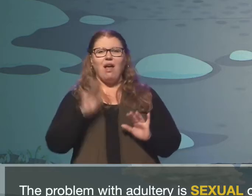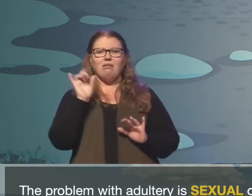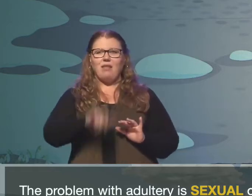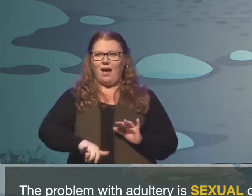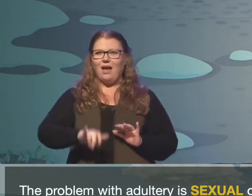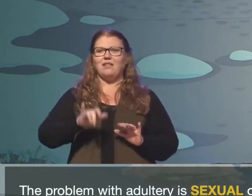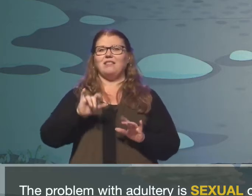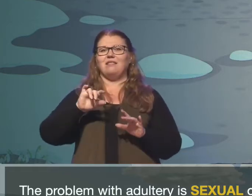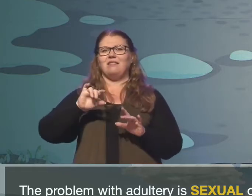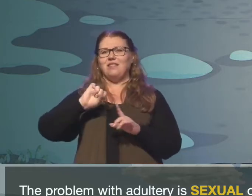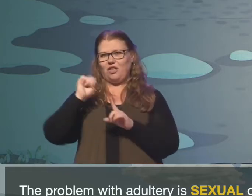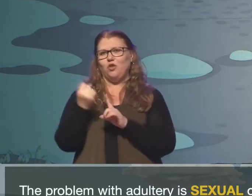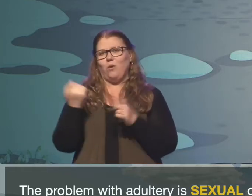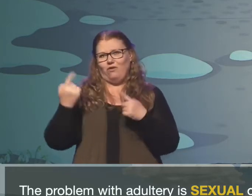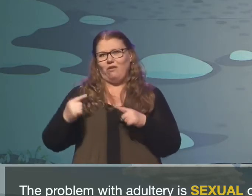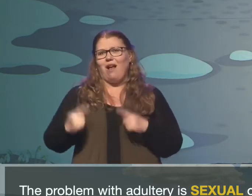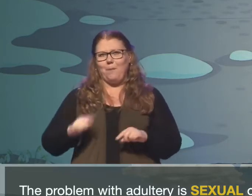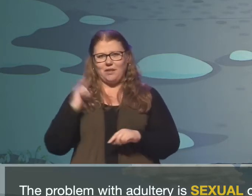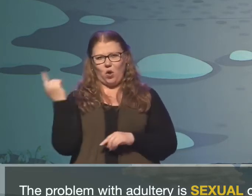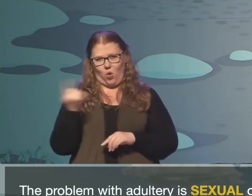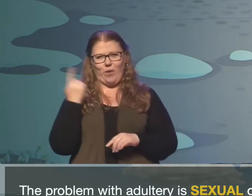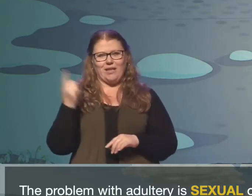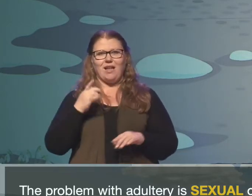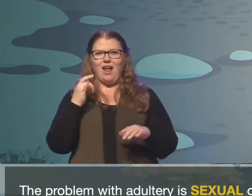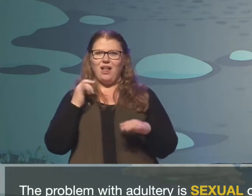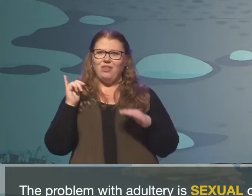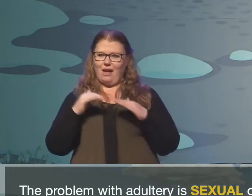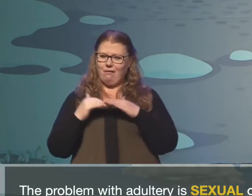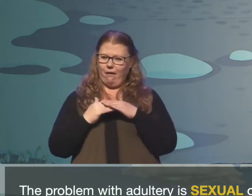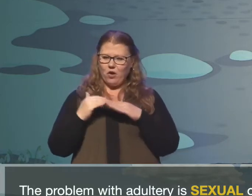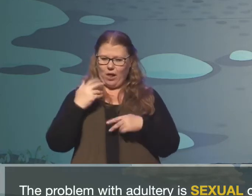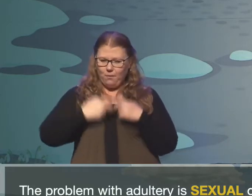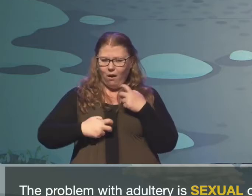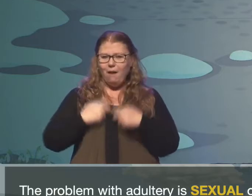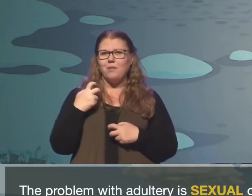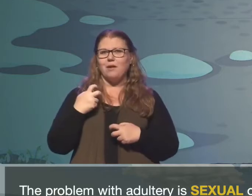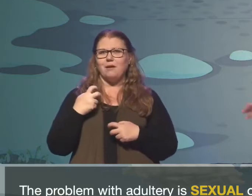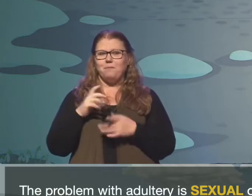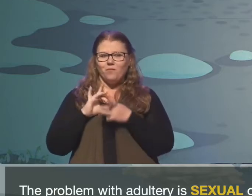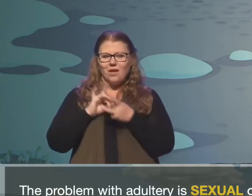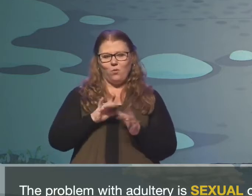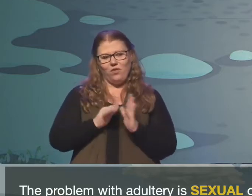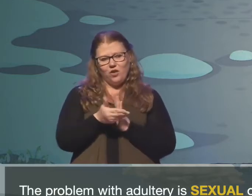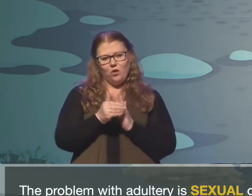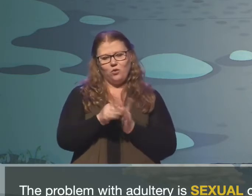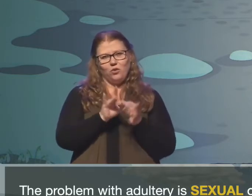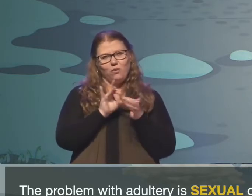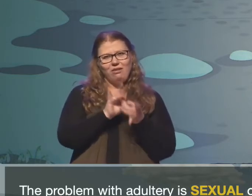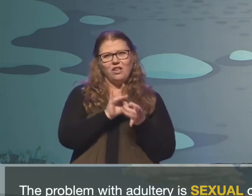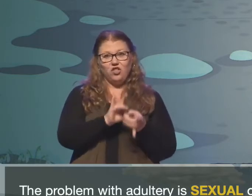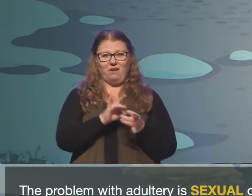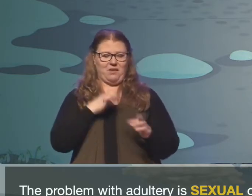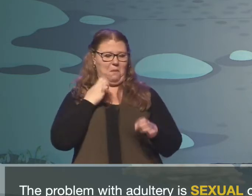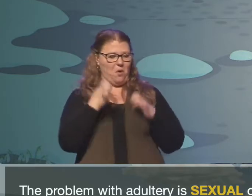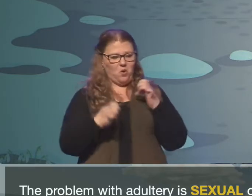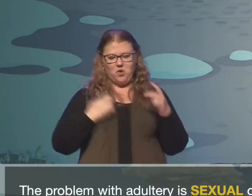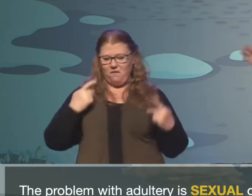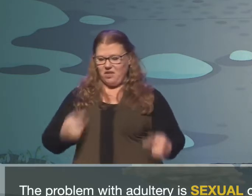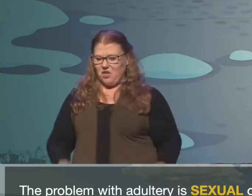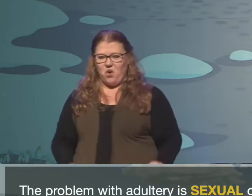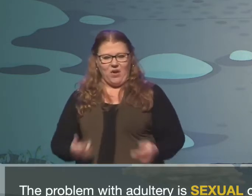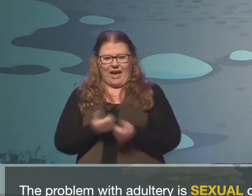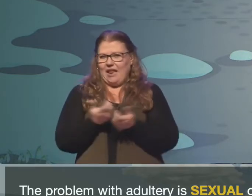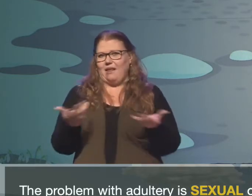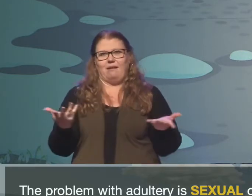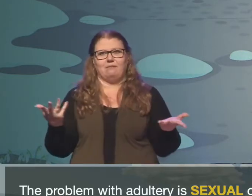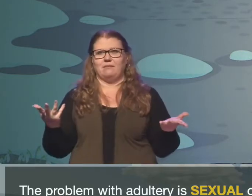is the case of it always, right? That's the underlying issue when we're dealing with an adulterous kind of relationship, whether it be emotional or physical or anything